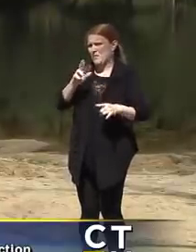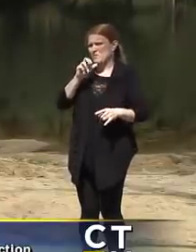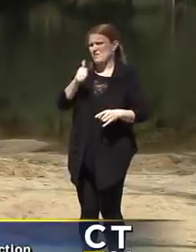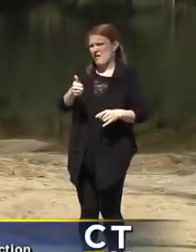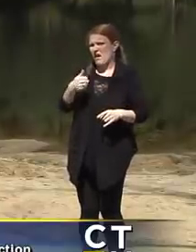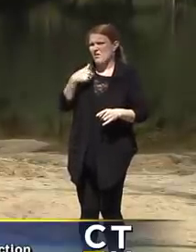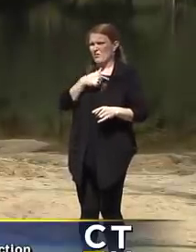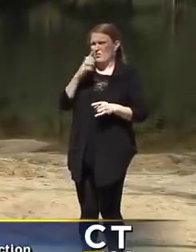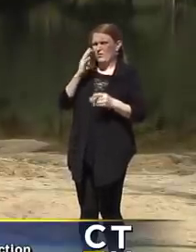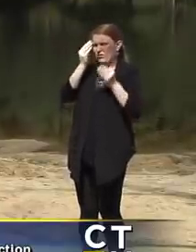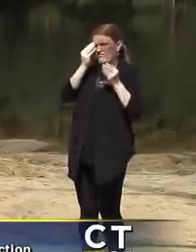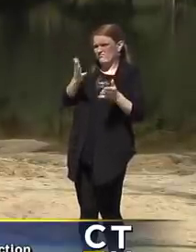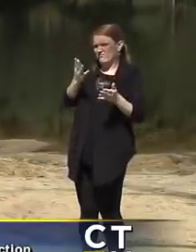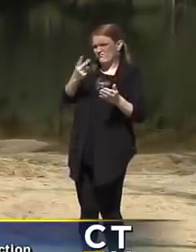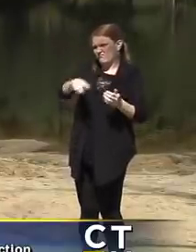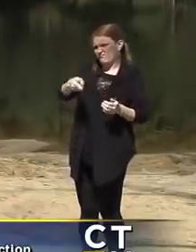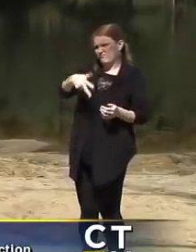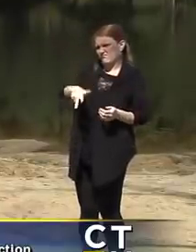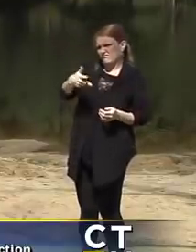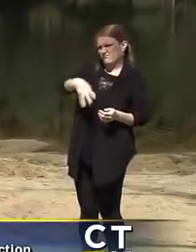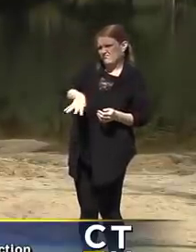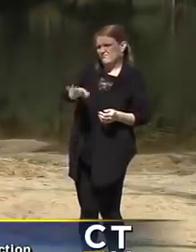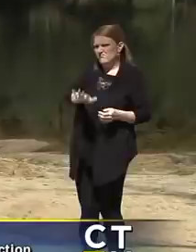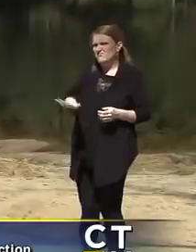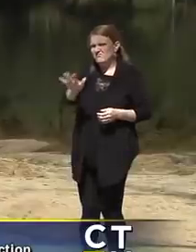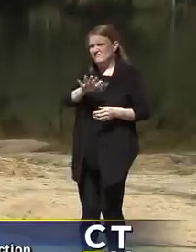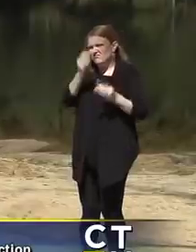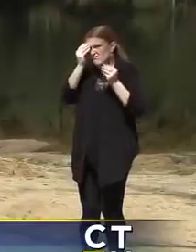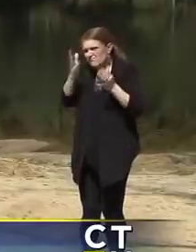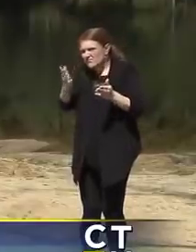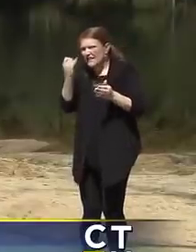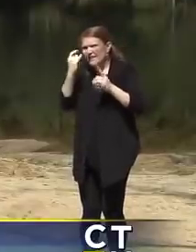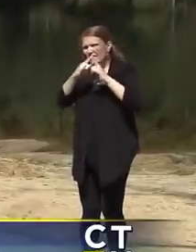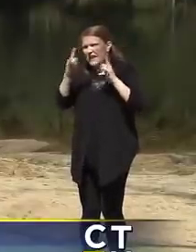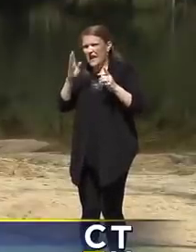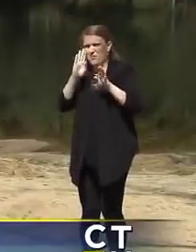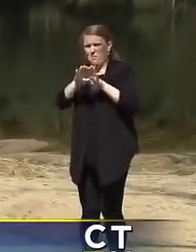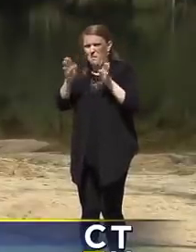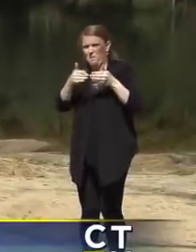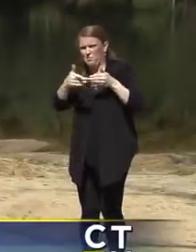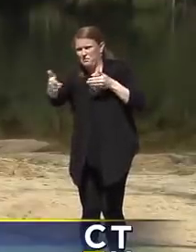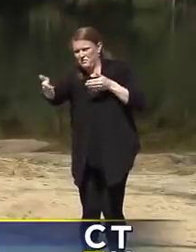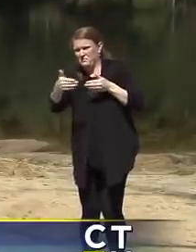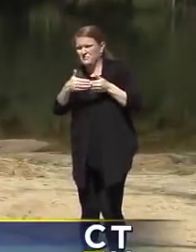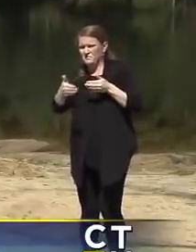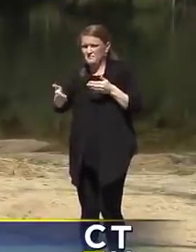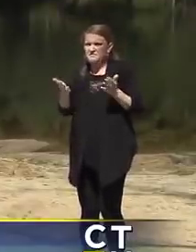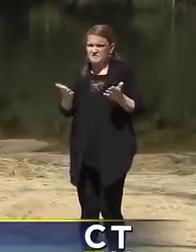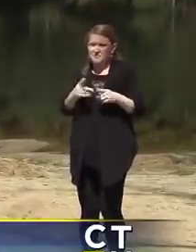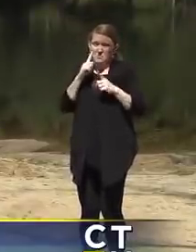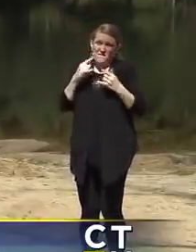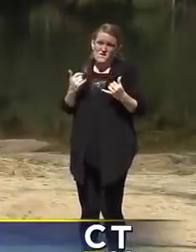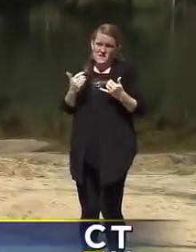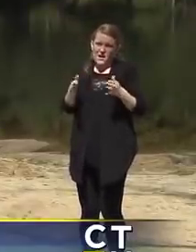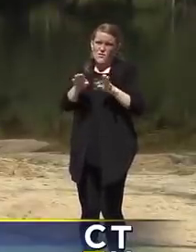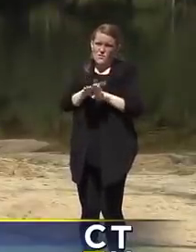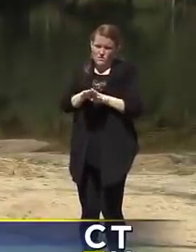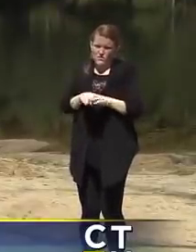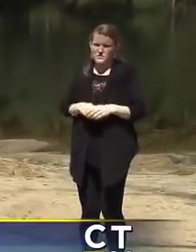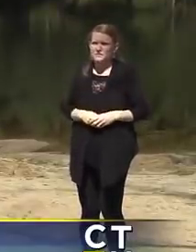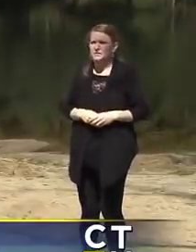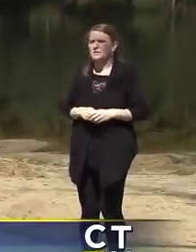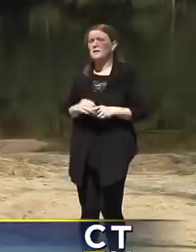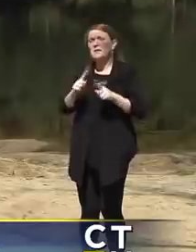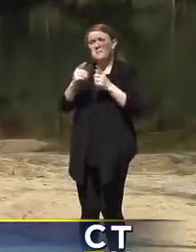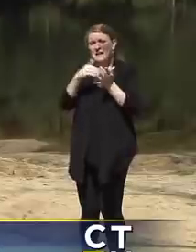in the next few weeks, and we hope to update people on that soon. But finally, I just want to say again, we're excited. It's a